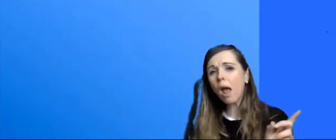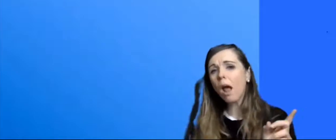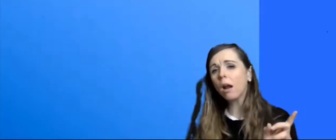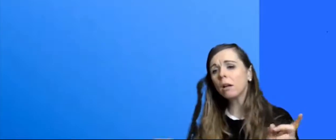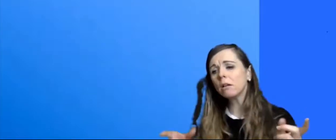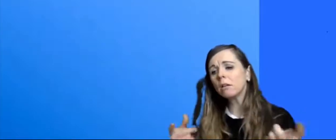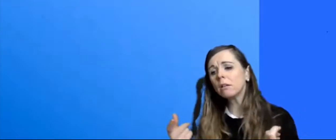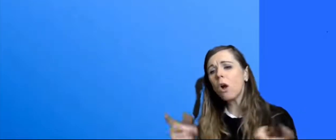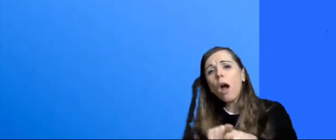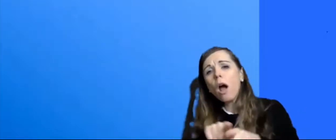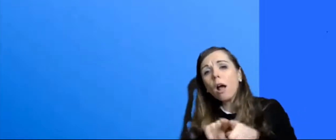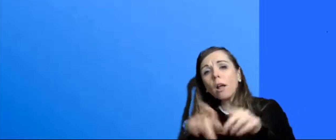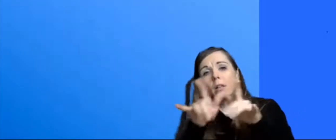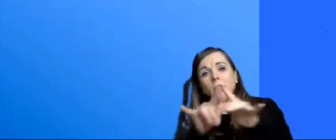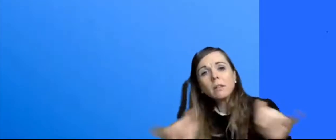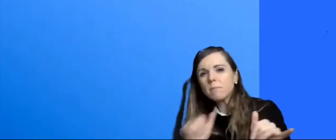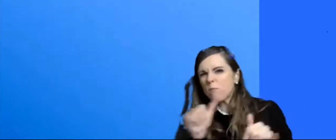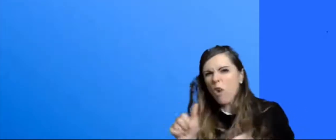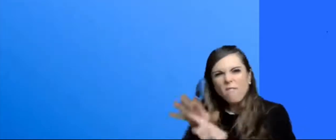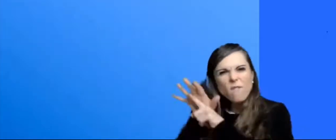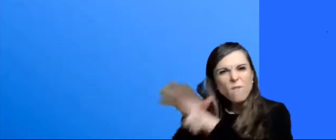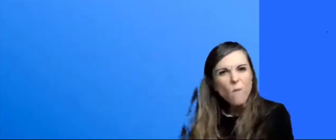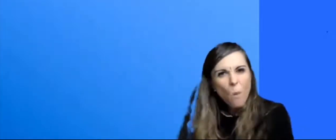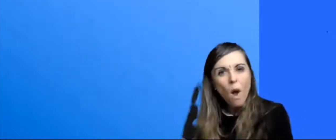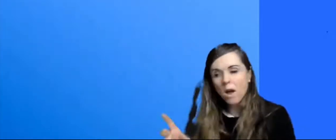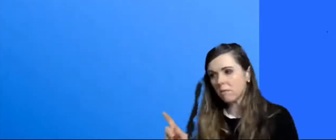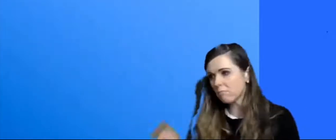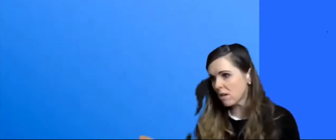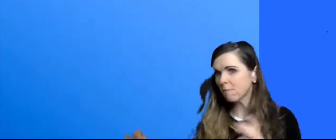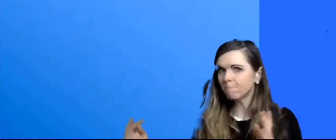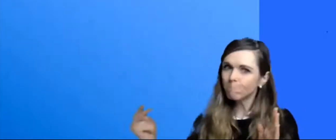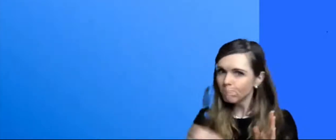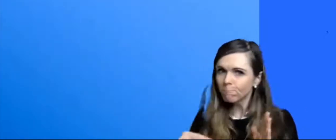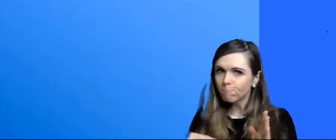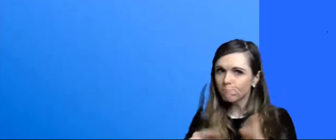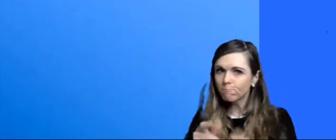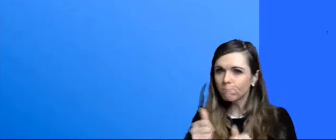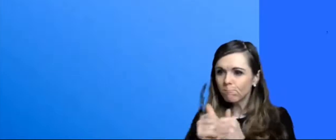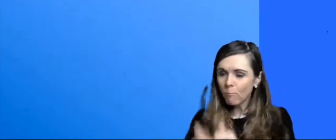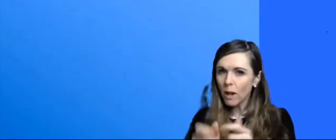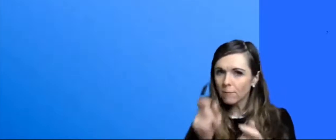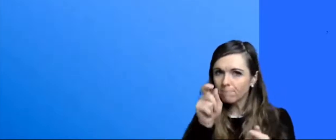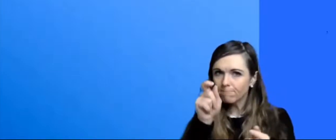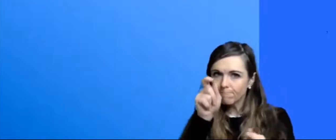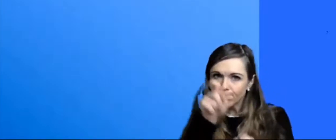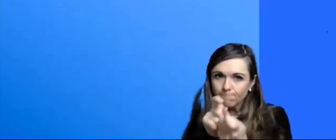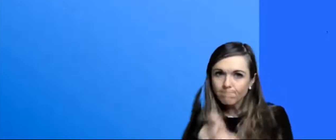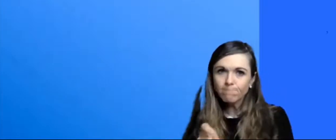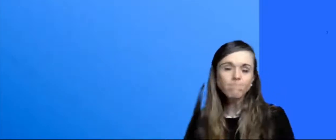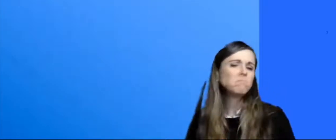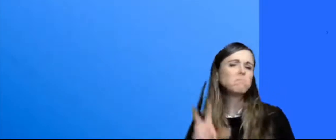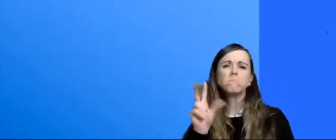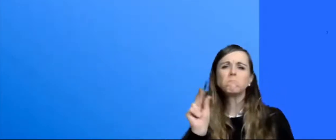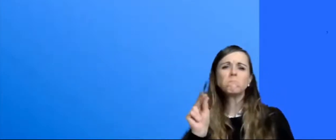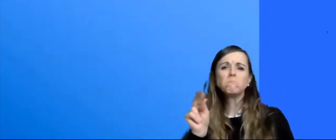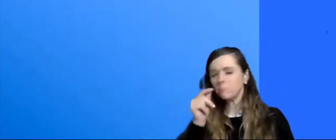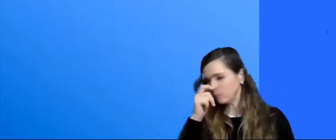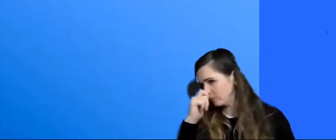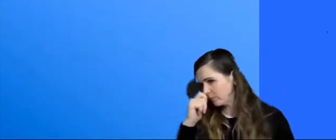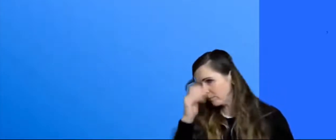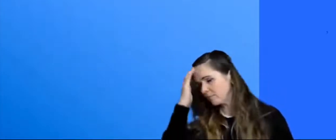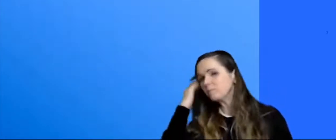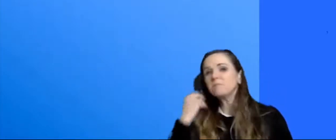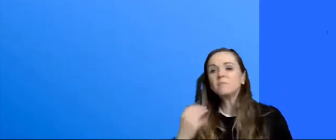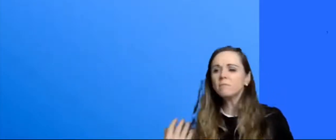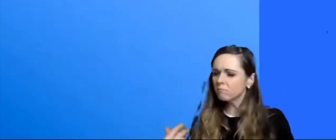guess that means I won't read this book." No, keep going at it. Keep trying different strategies, but at the same time, don't force your